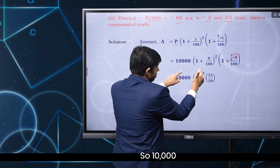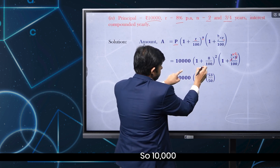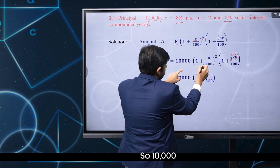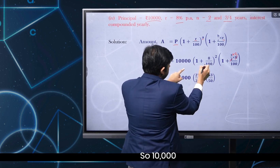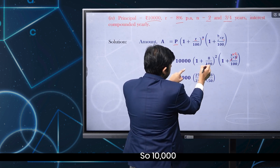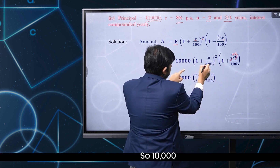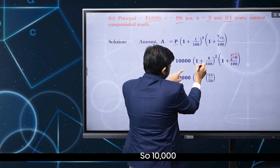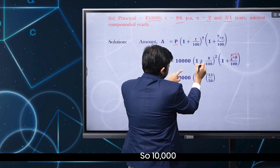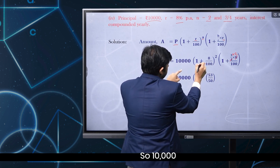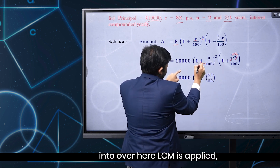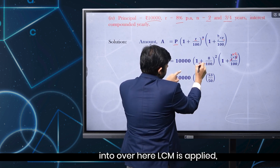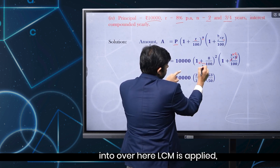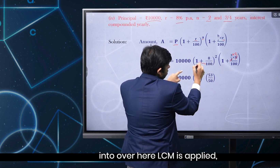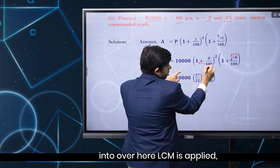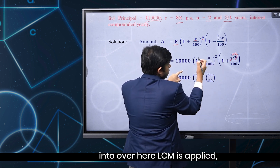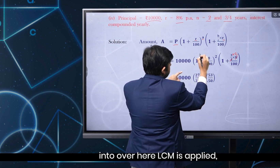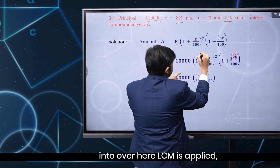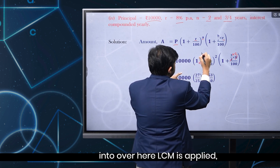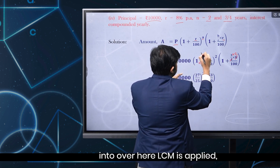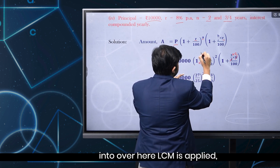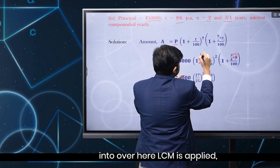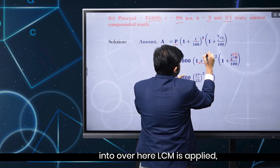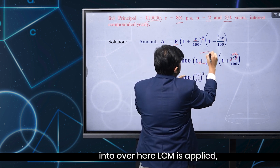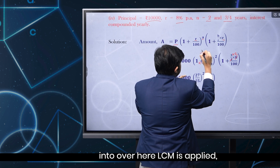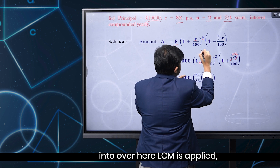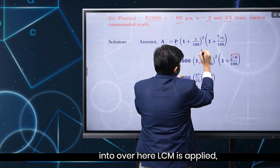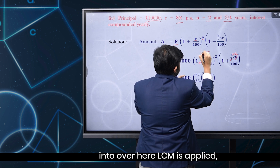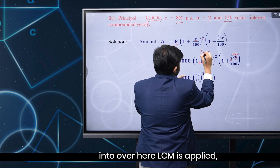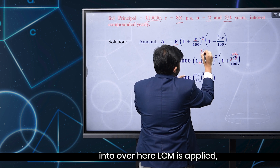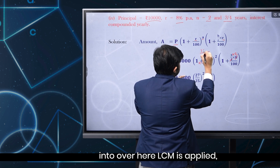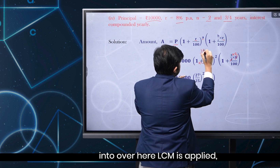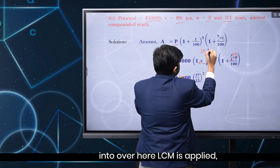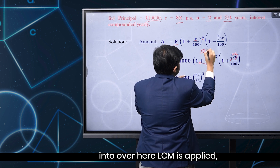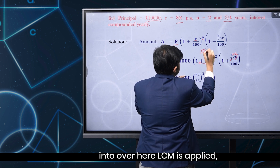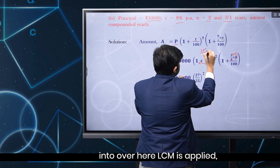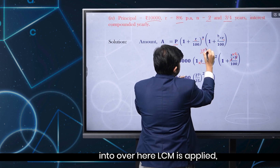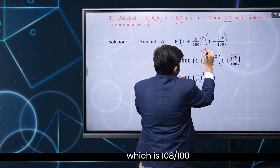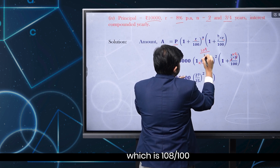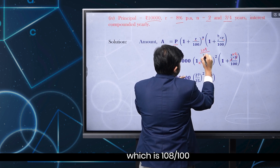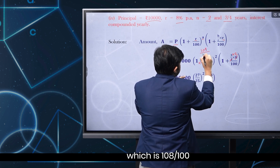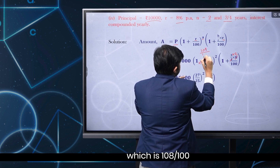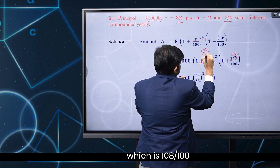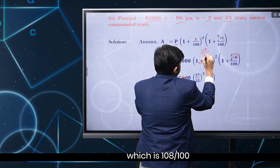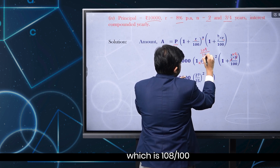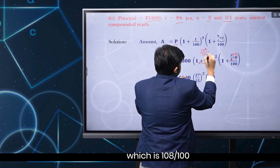10,000 into, over here LCM is applied, which is 108 by